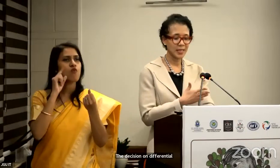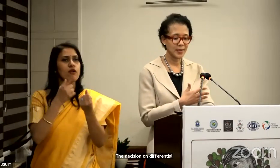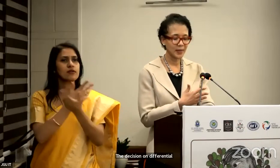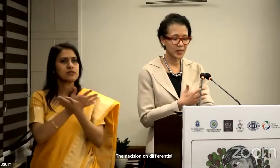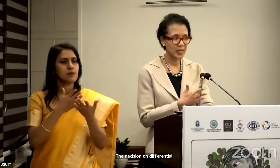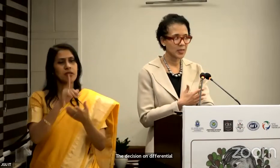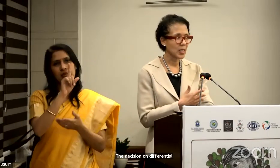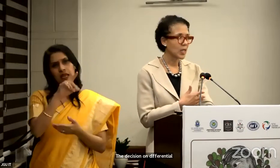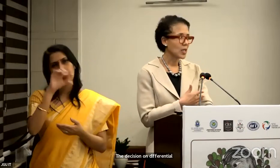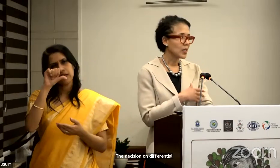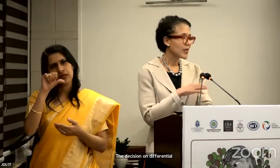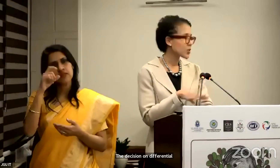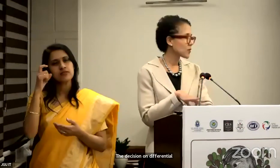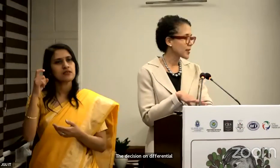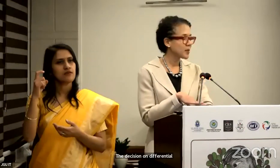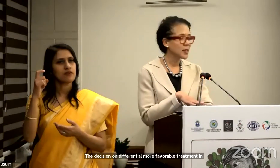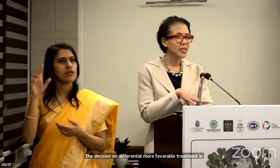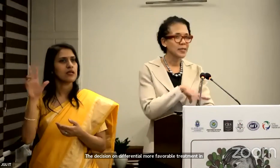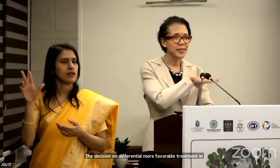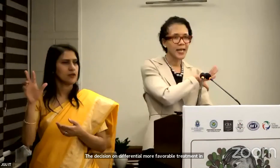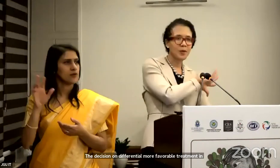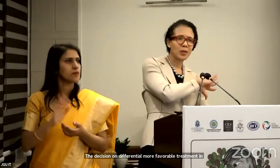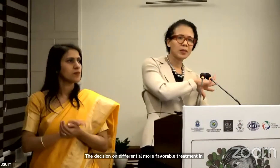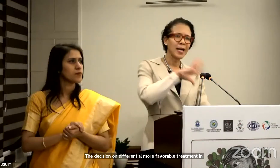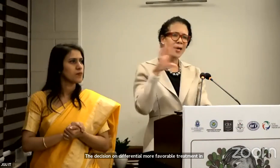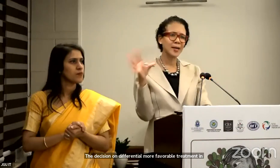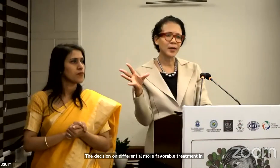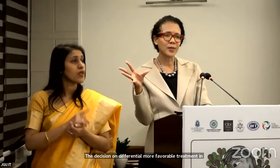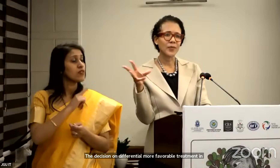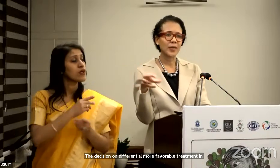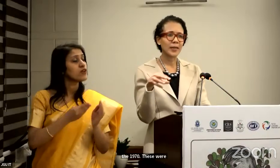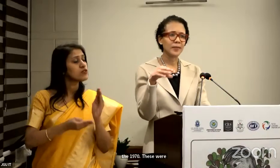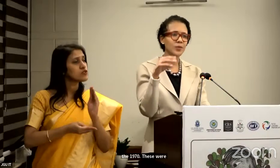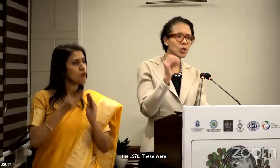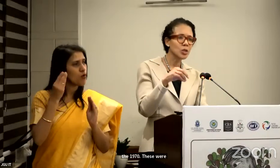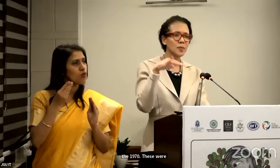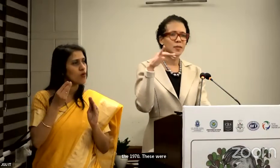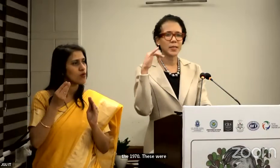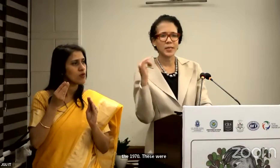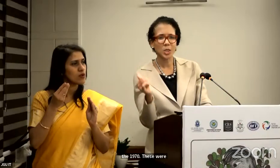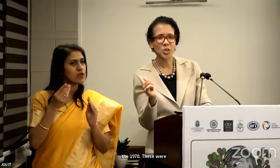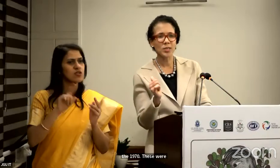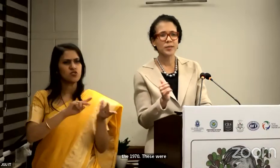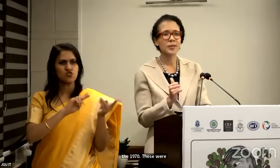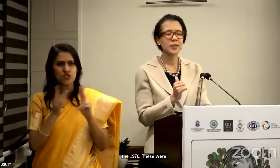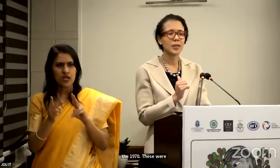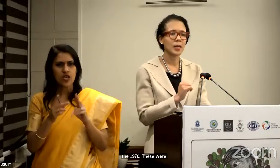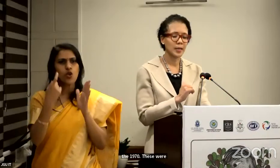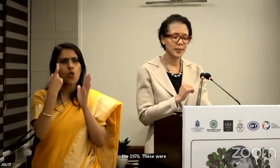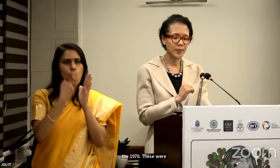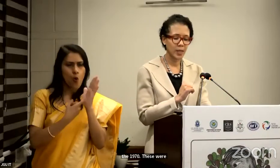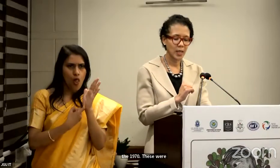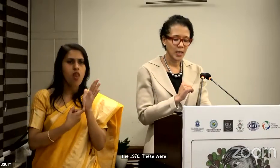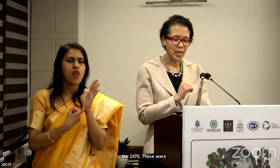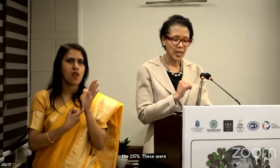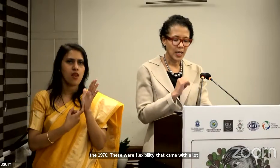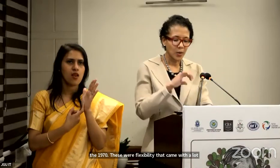the 1970s. These were flexibilities that came with a lot of terms, conditions,